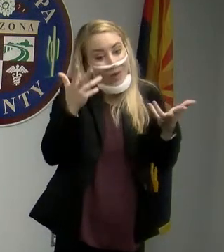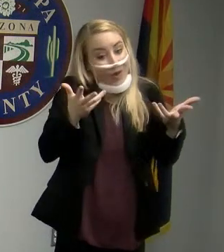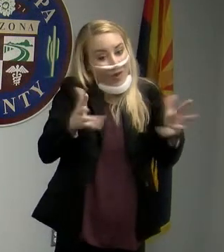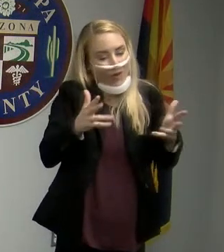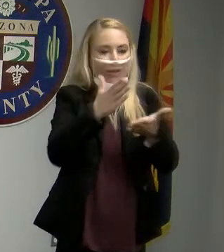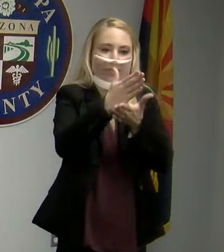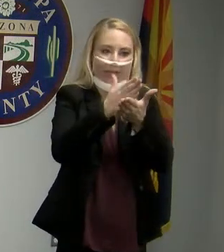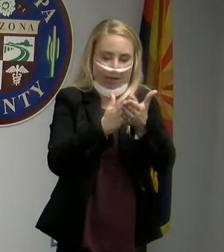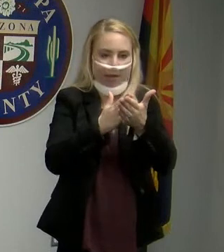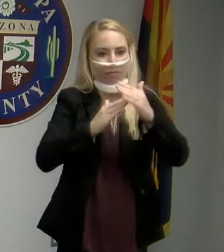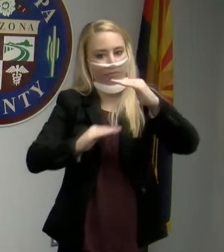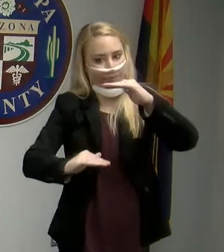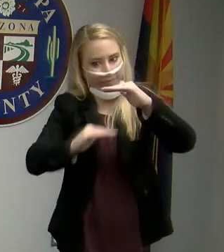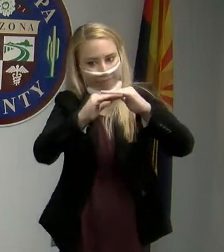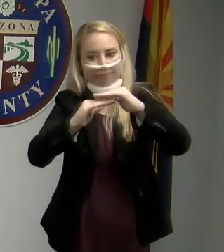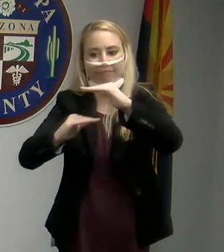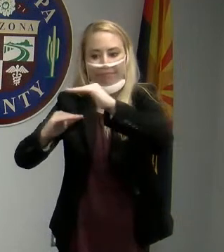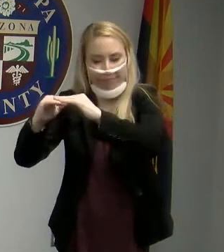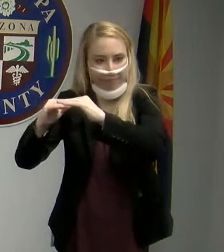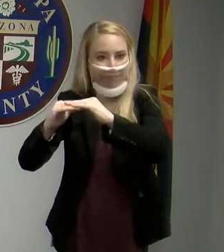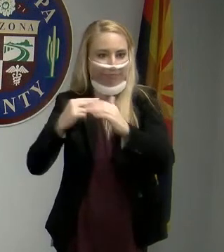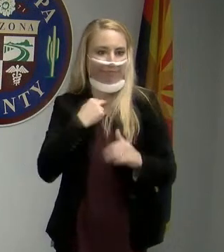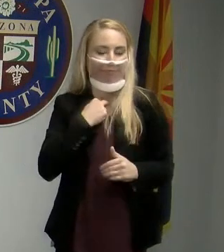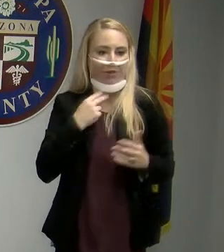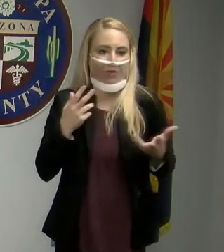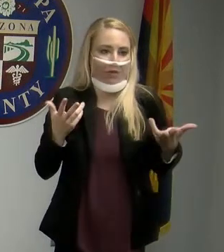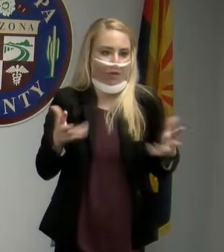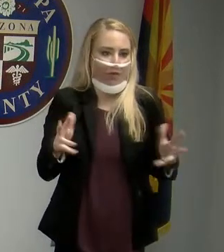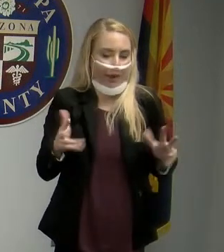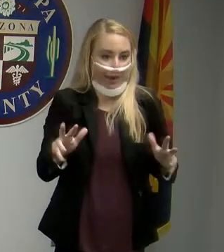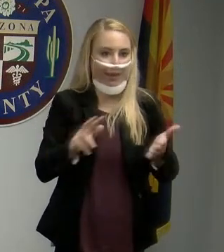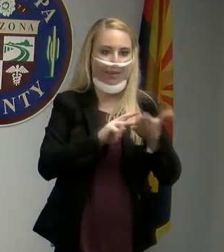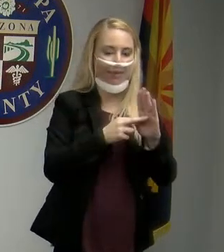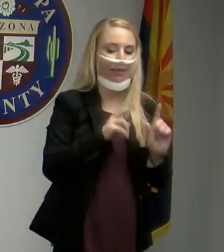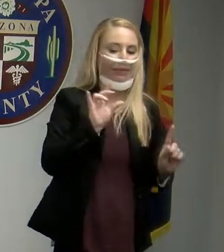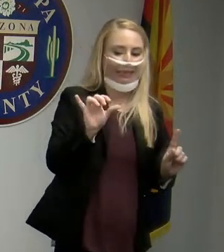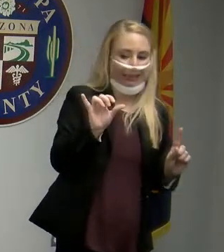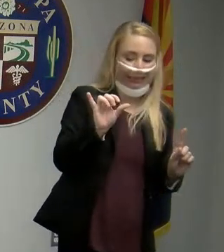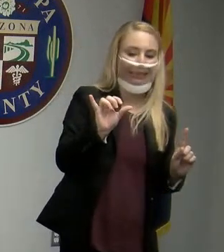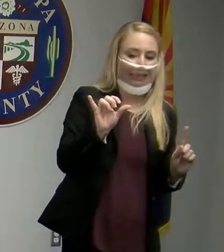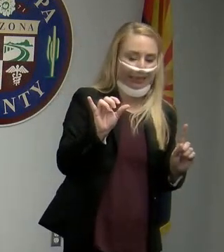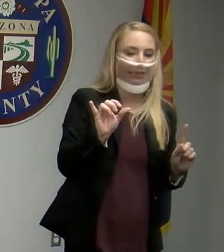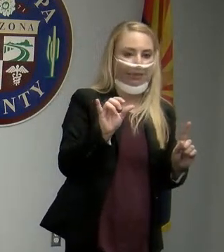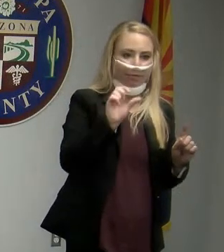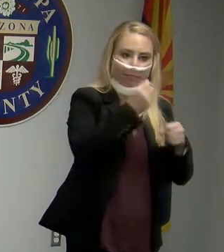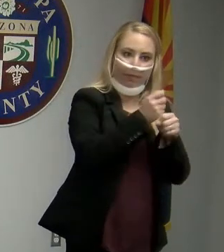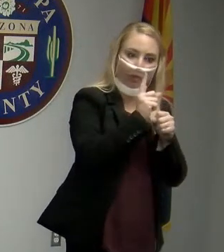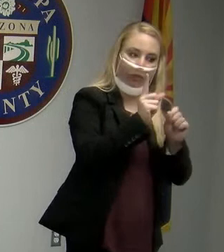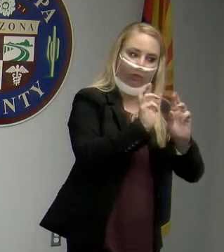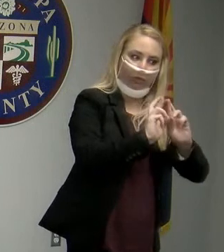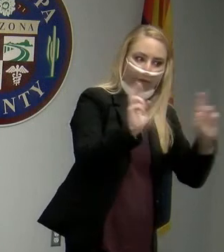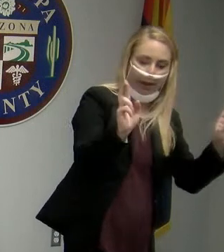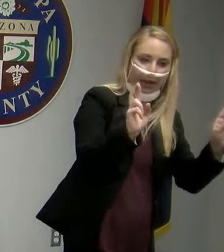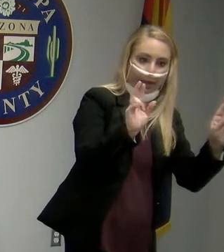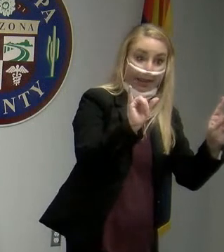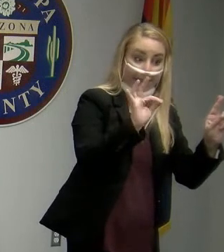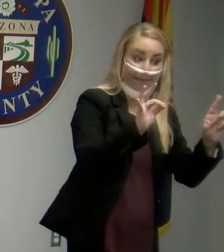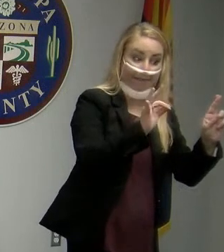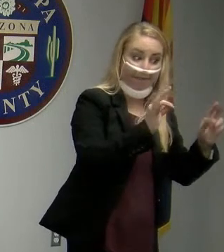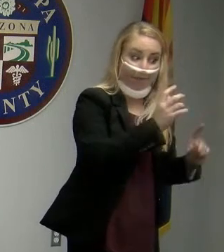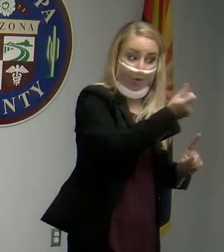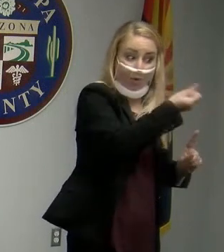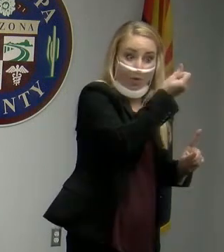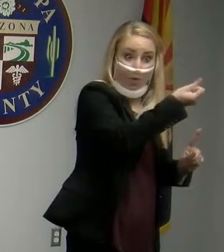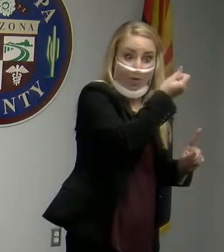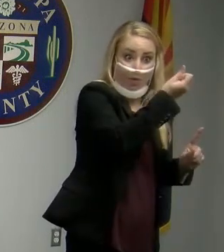And again, going back to being prepared and being ready just in case we have to keep bodies longer before they can be reach that disposition phase